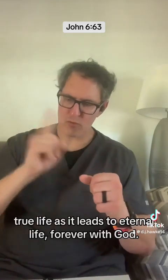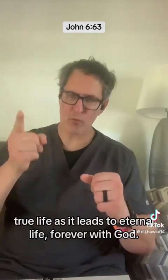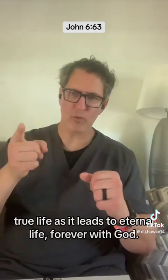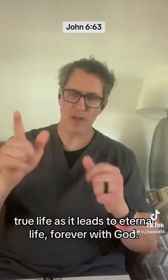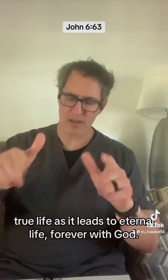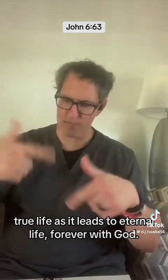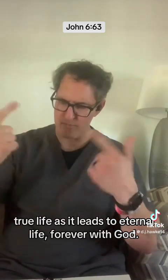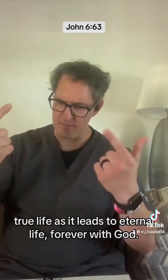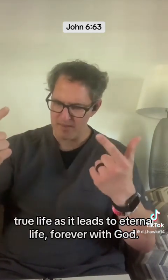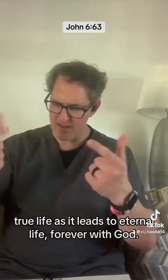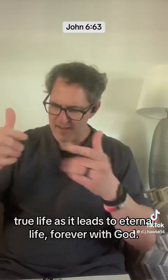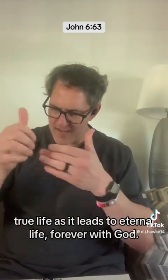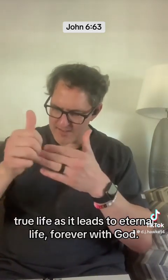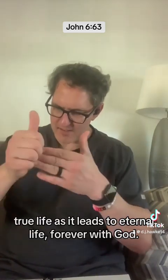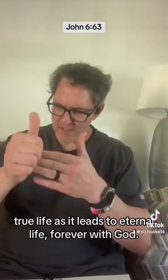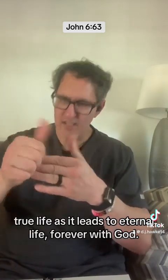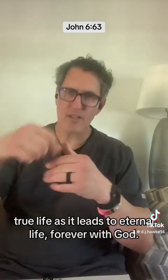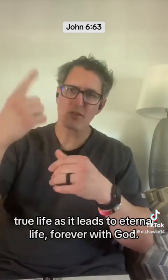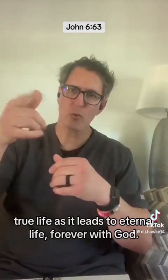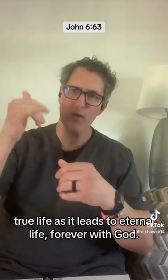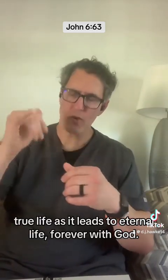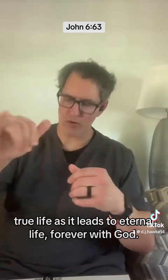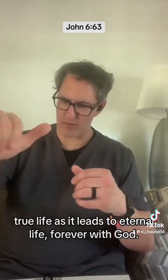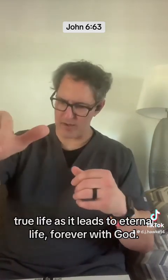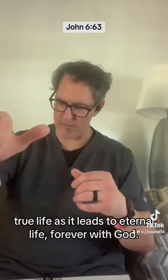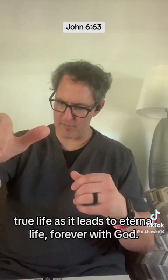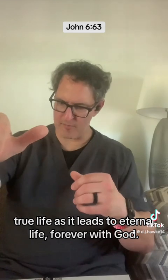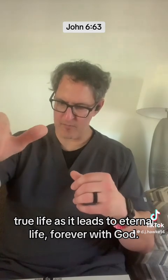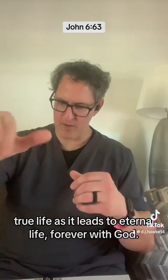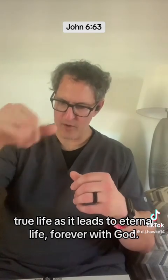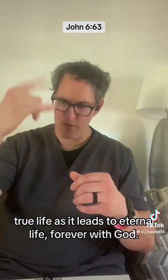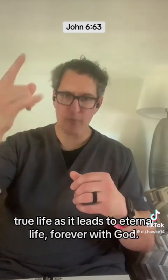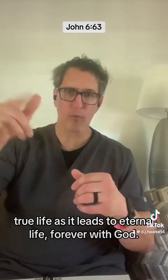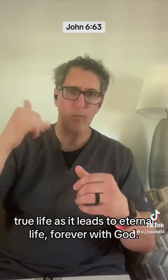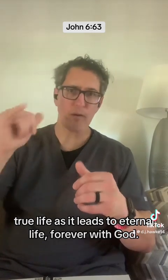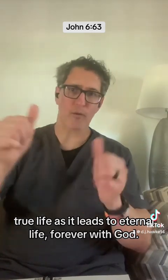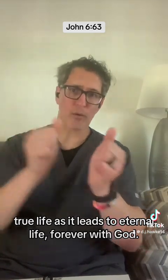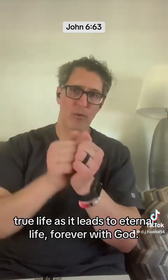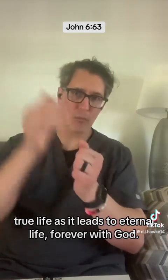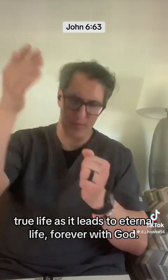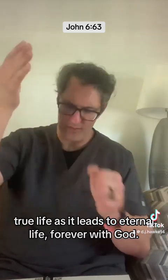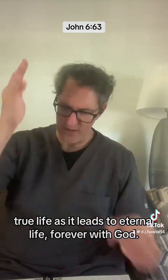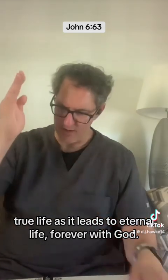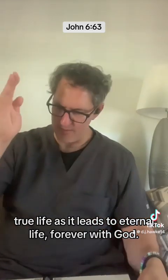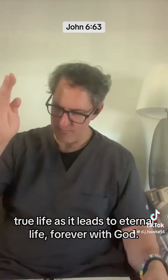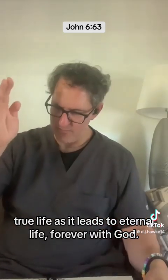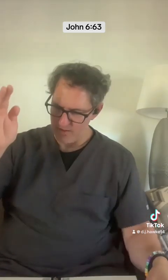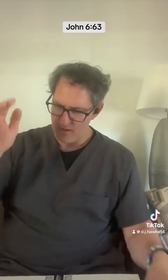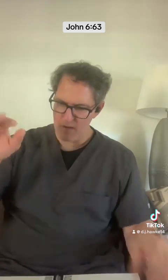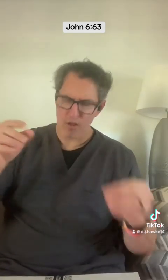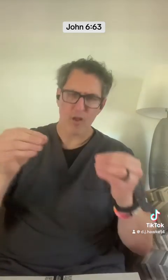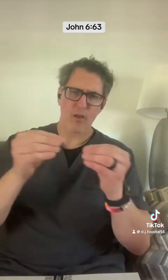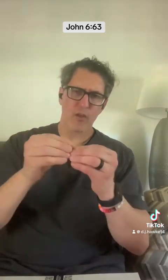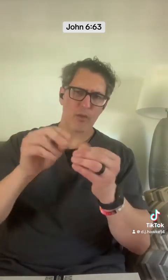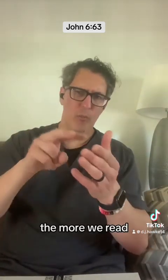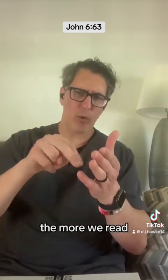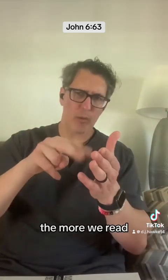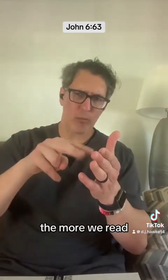True life as it leads to eternal life forever with God. The more we